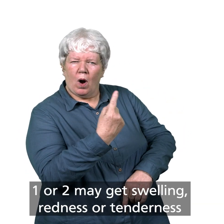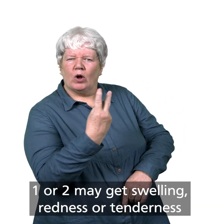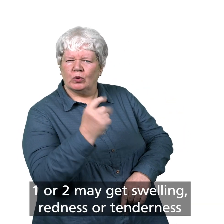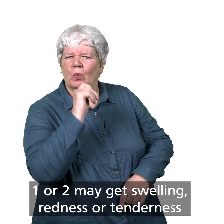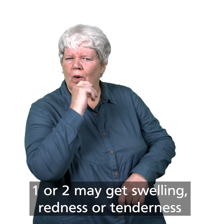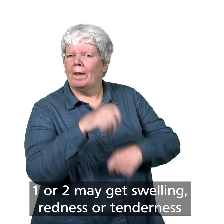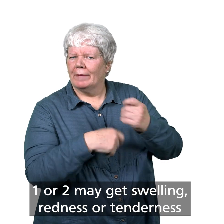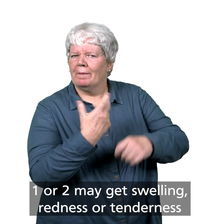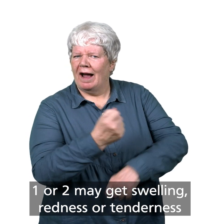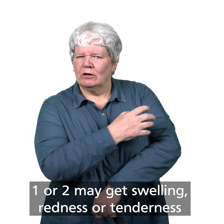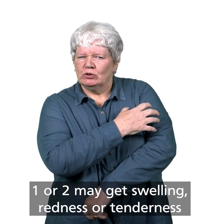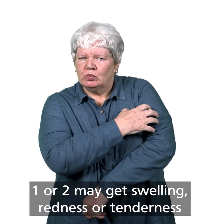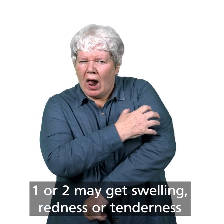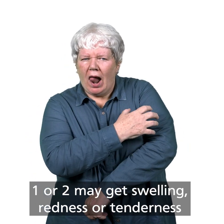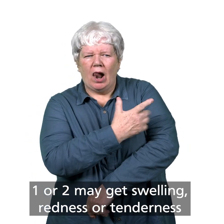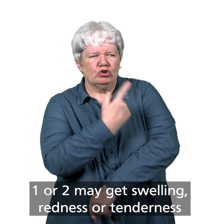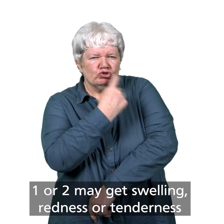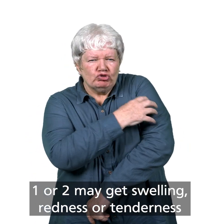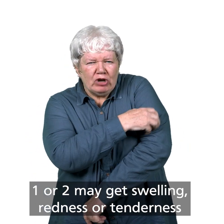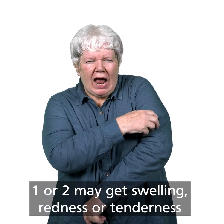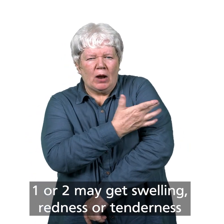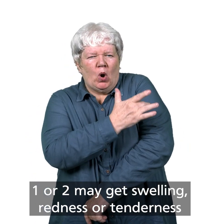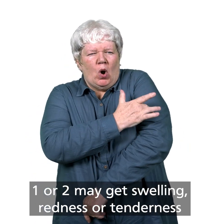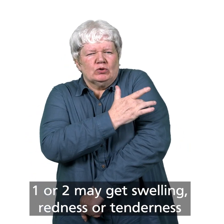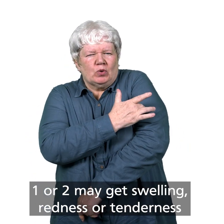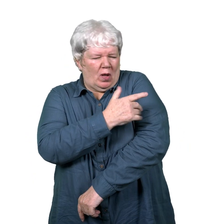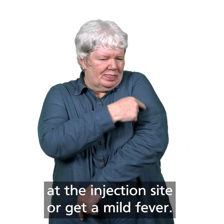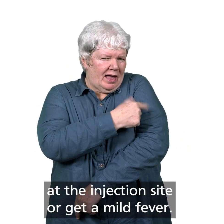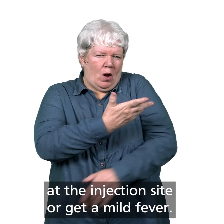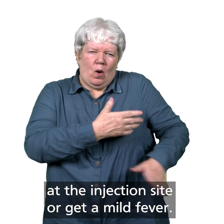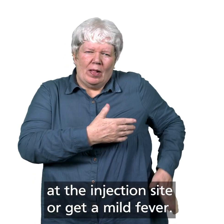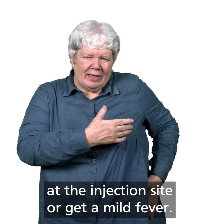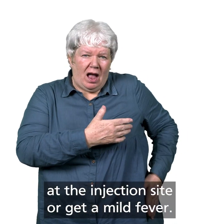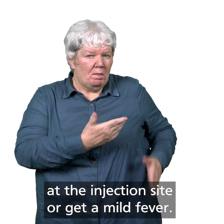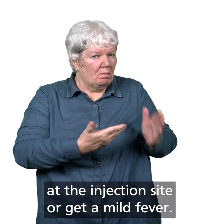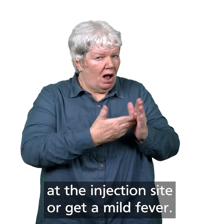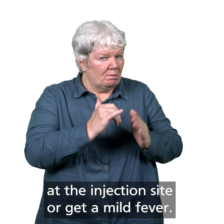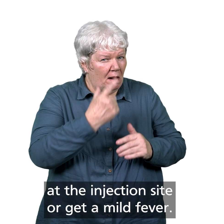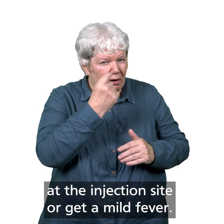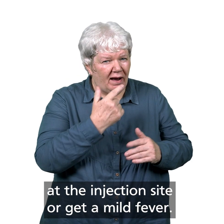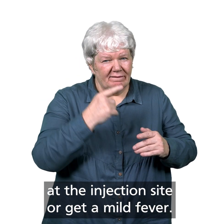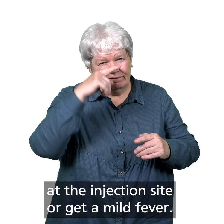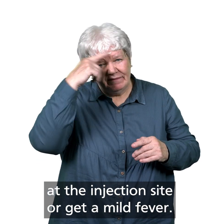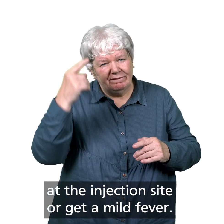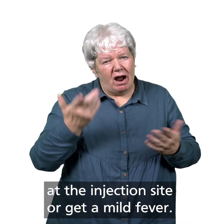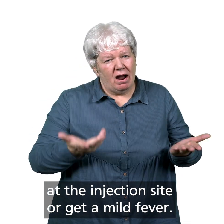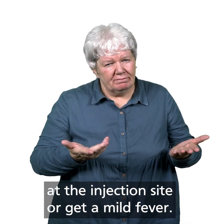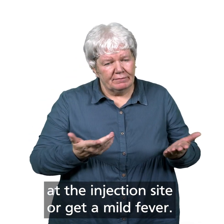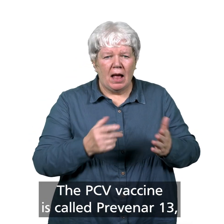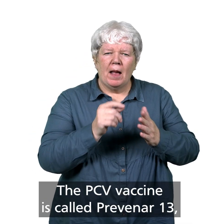1 or 2 may get swelling, redness, or tenderness at the injection site or get a mild fever.